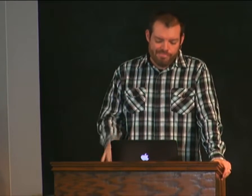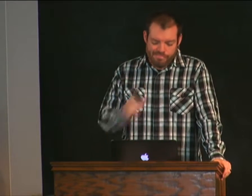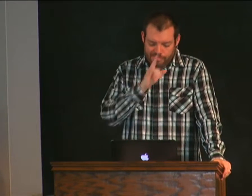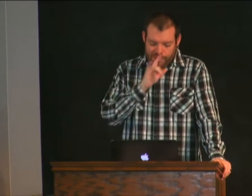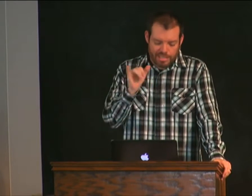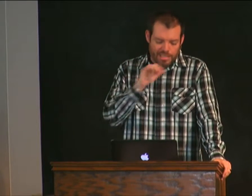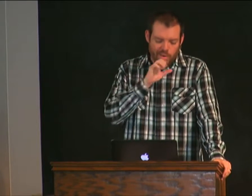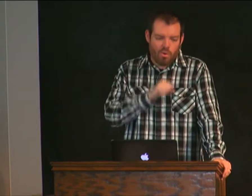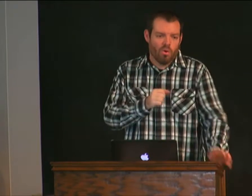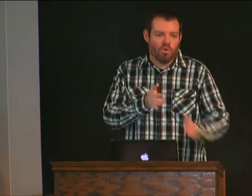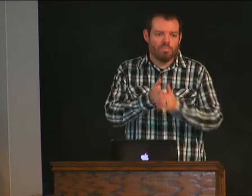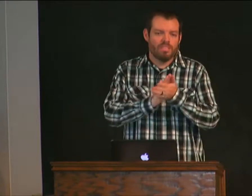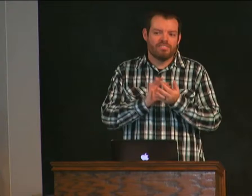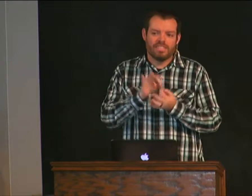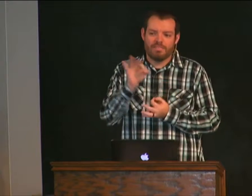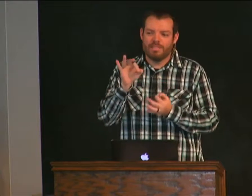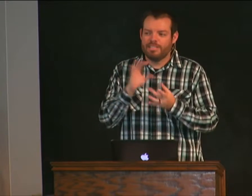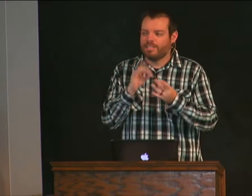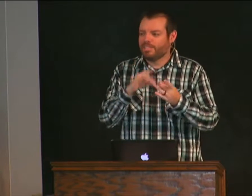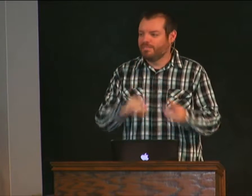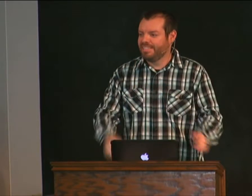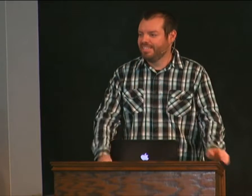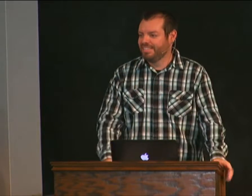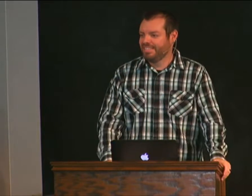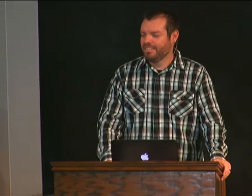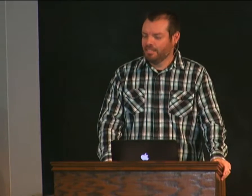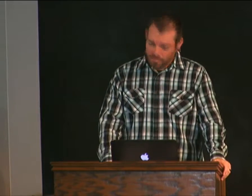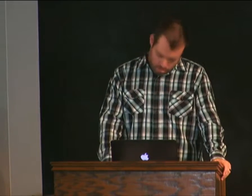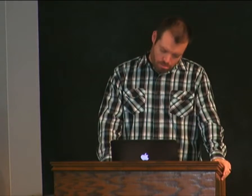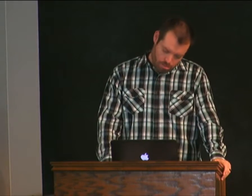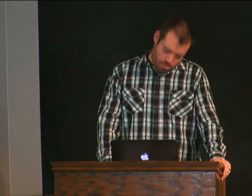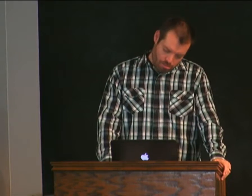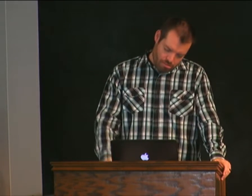Yep. Looks like the old Peaceful Spirit sermon.